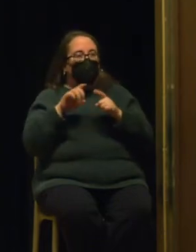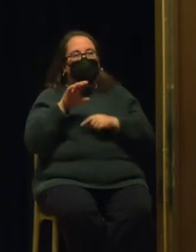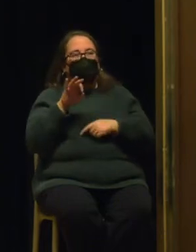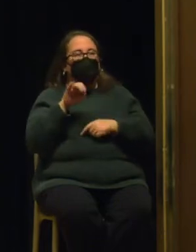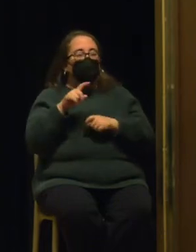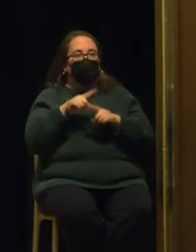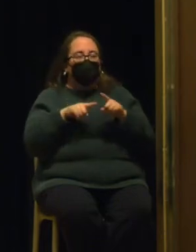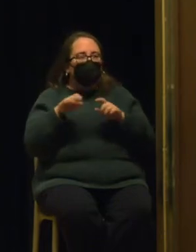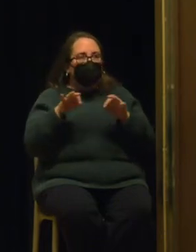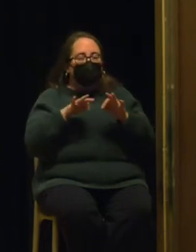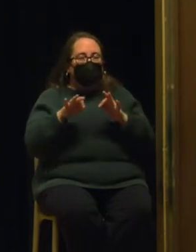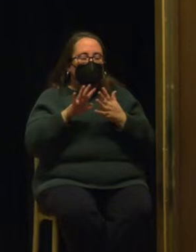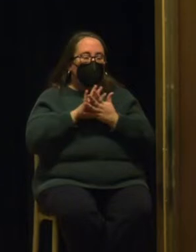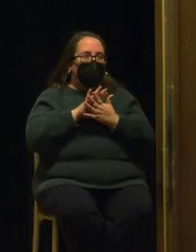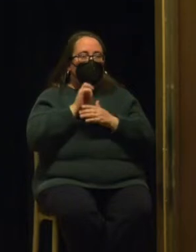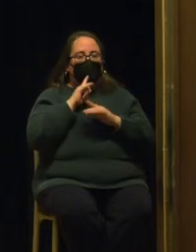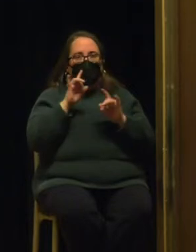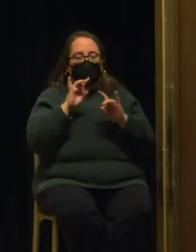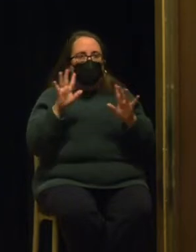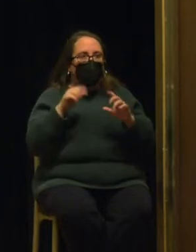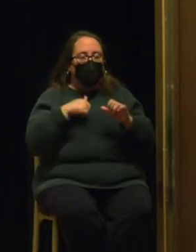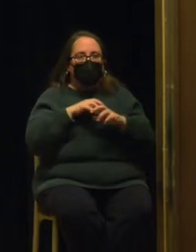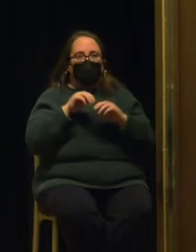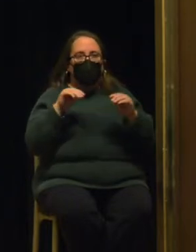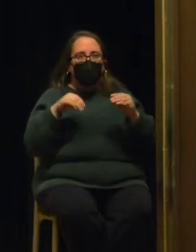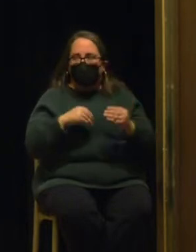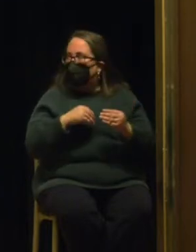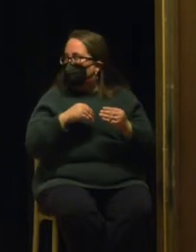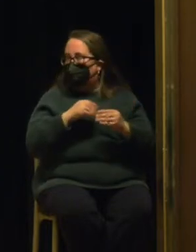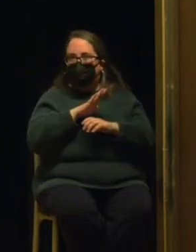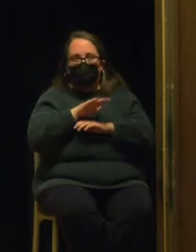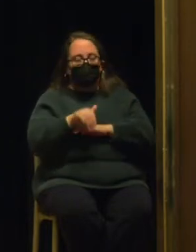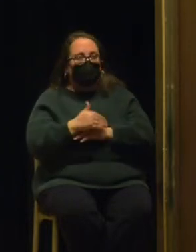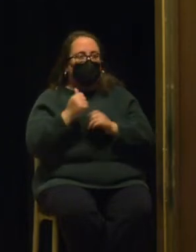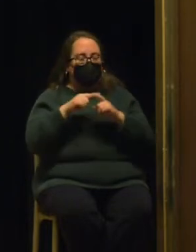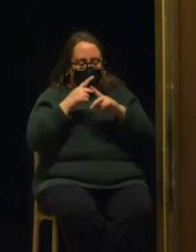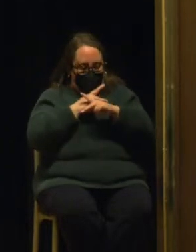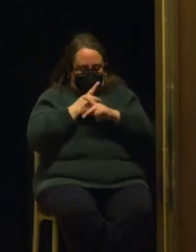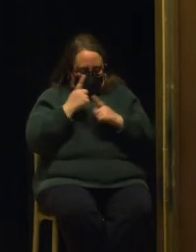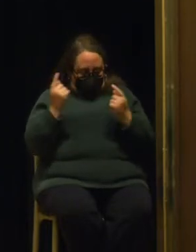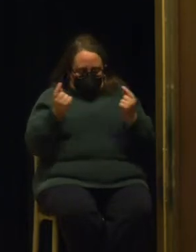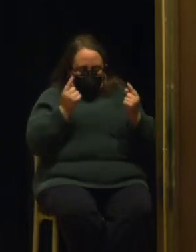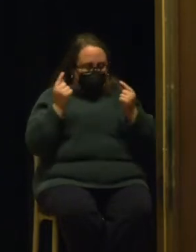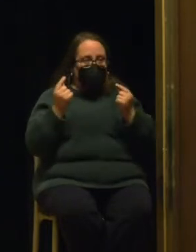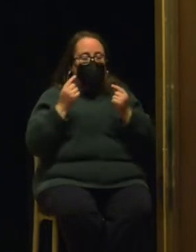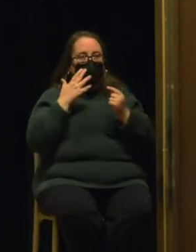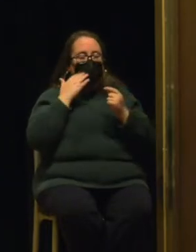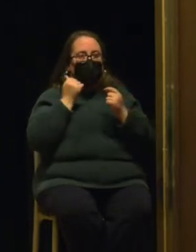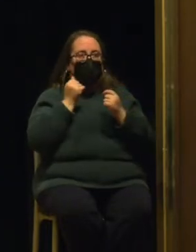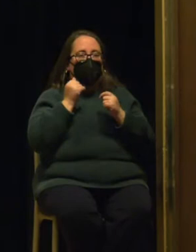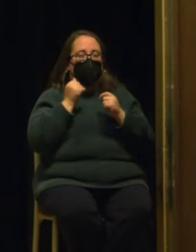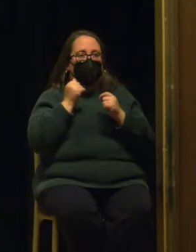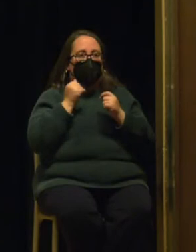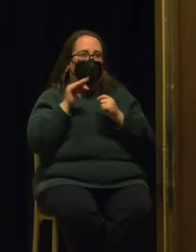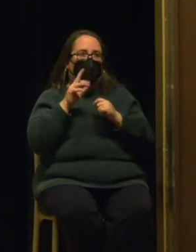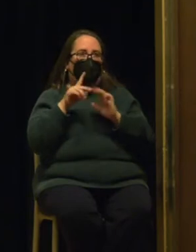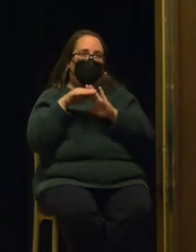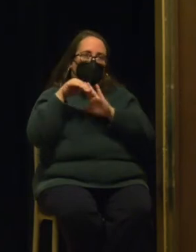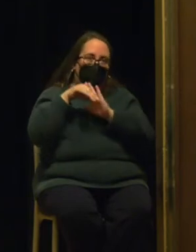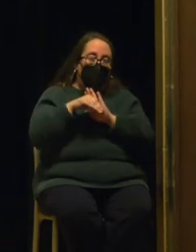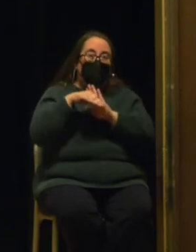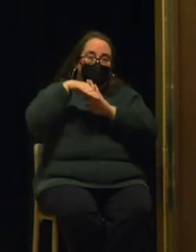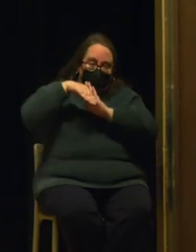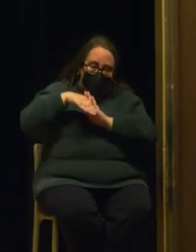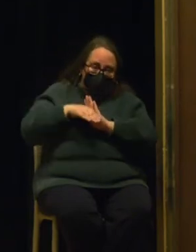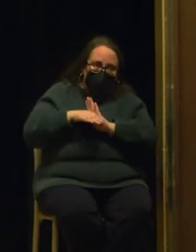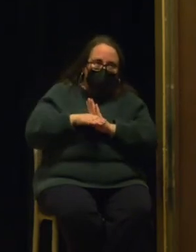it. And it was terrible. We were in the office to midnight that night trying to figure out what to do. And so it slowly came